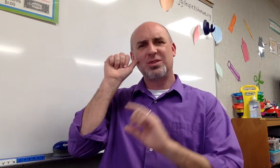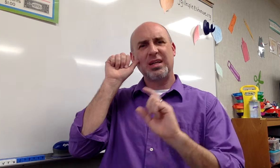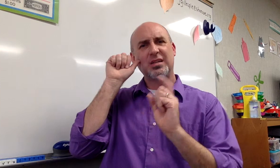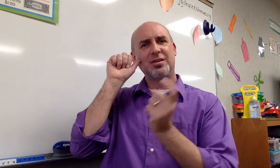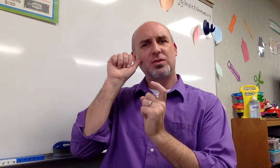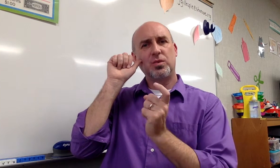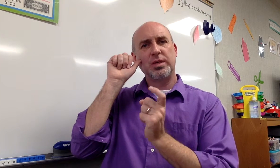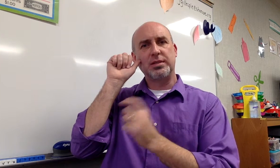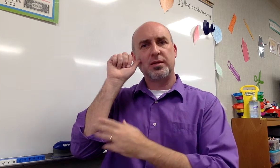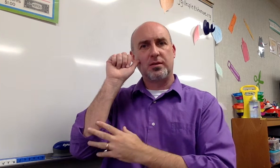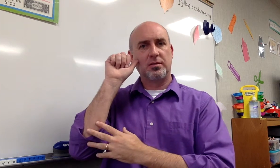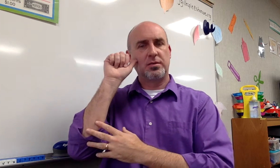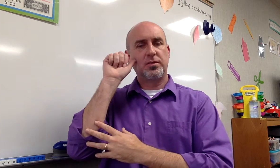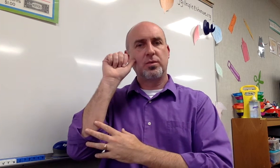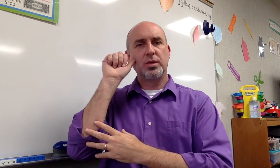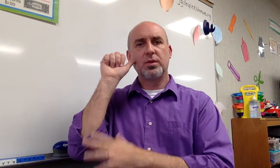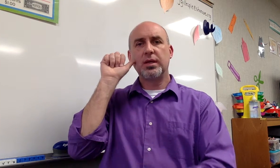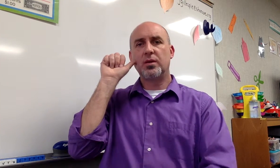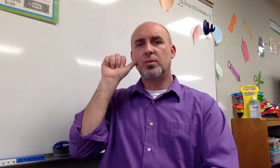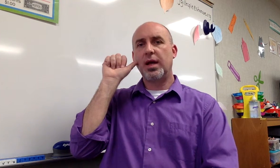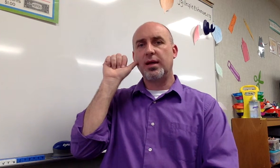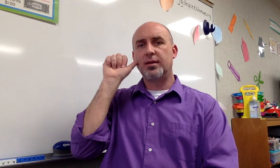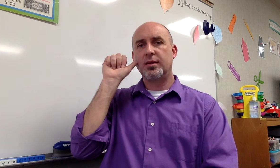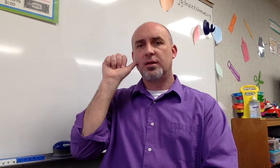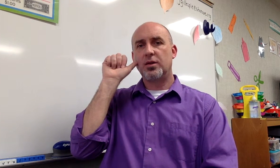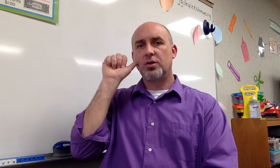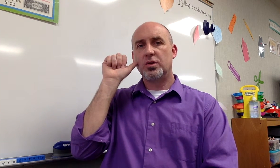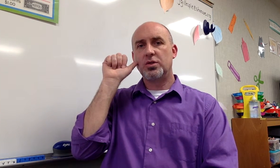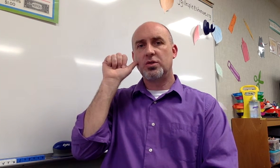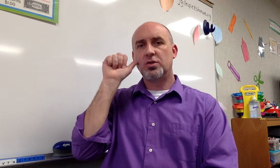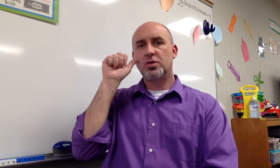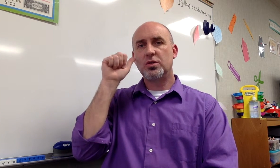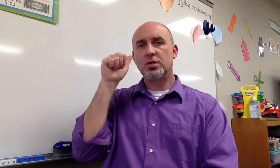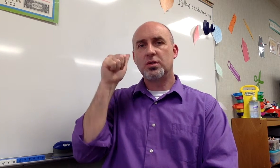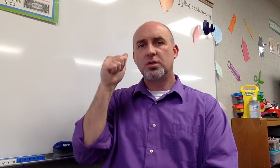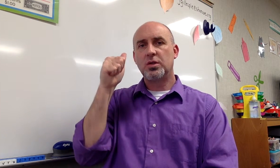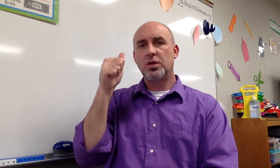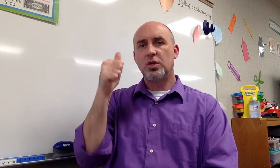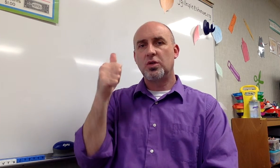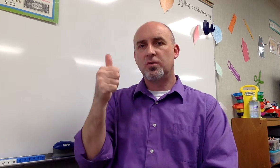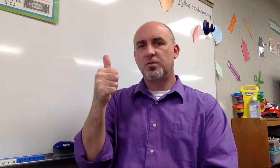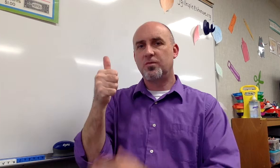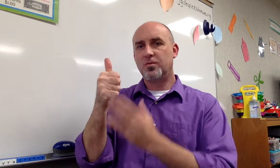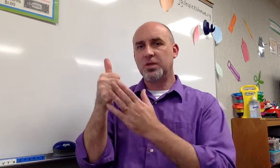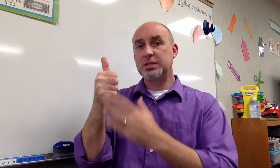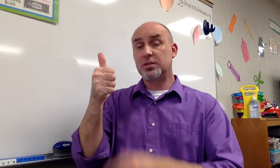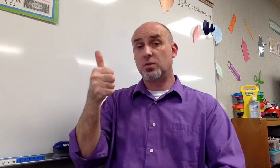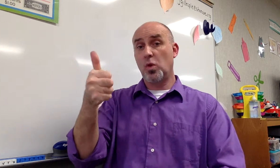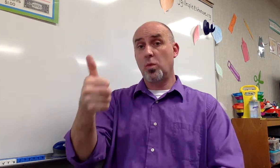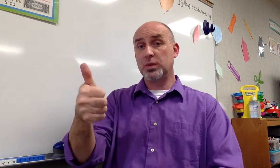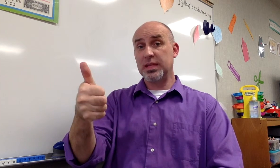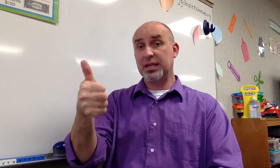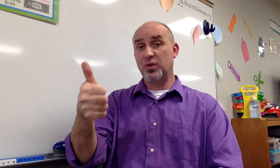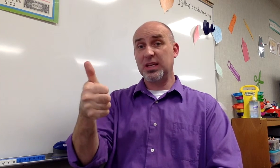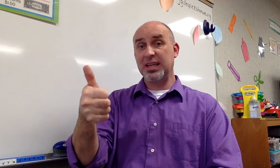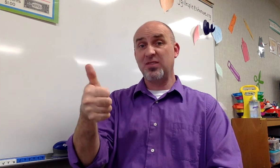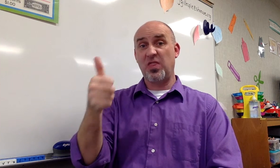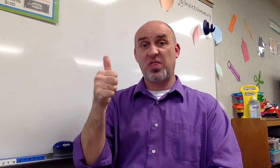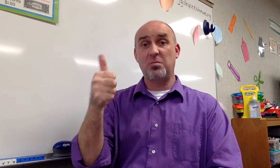a little twist here. So if you really want to get it right, you're going to turn your fist so you're almost like you're going to give a thumbs